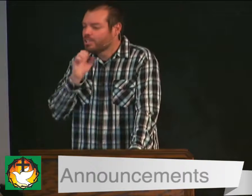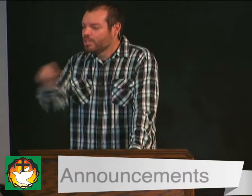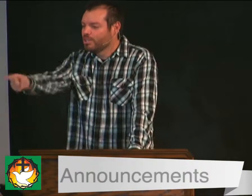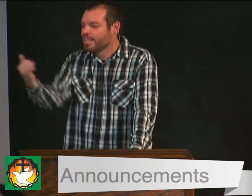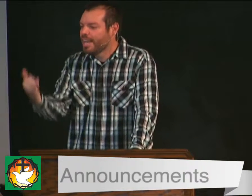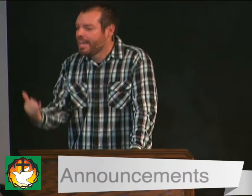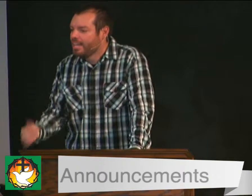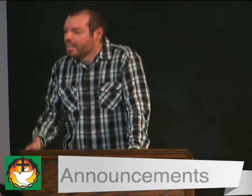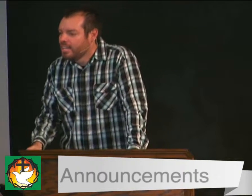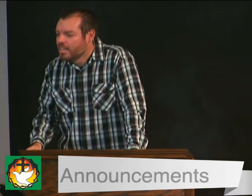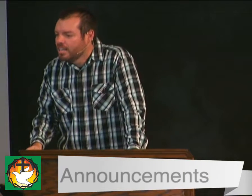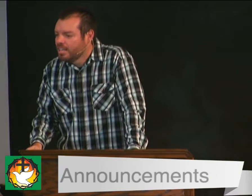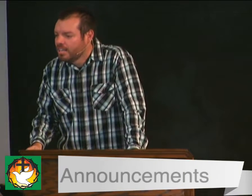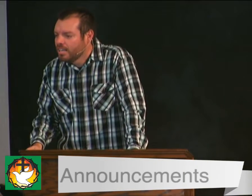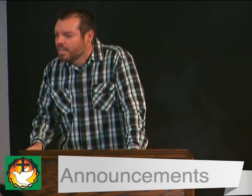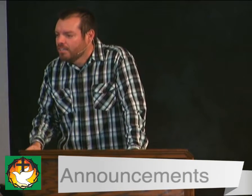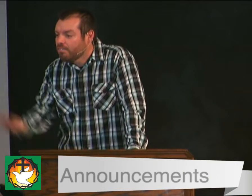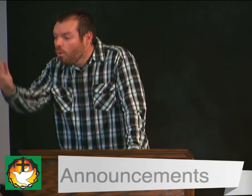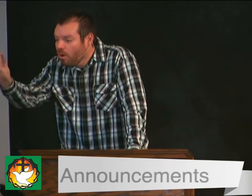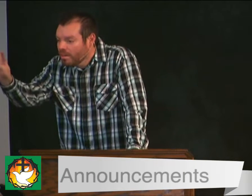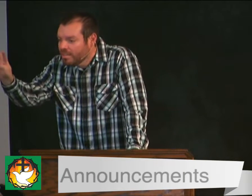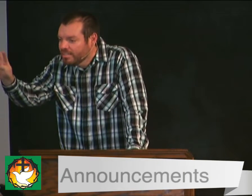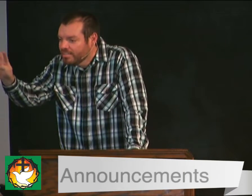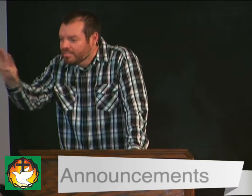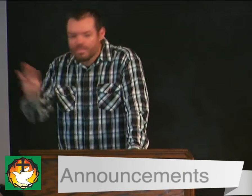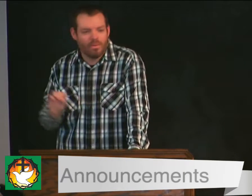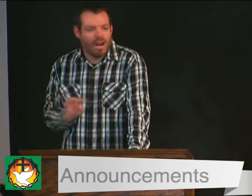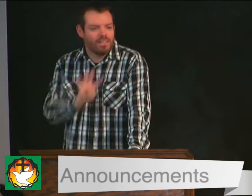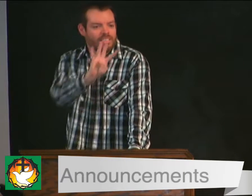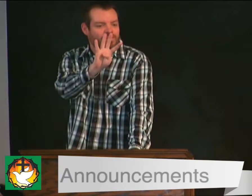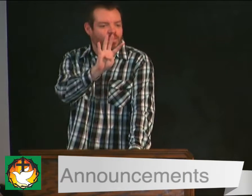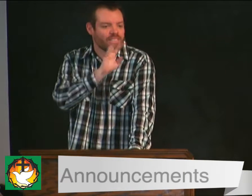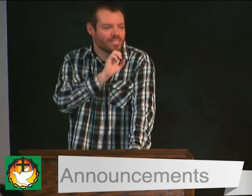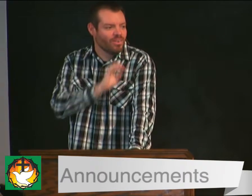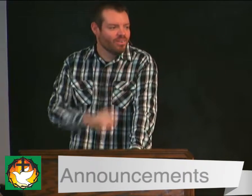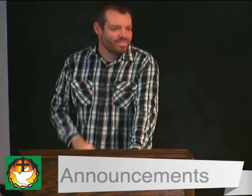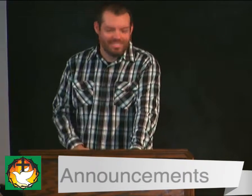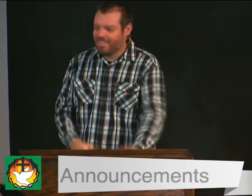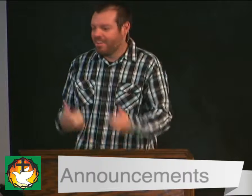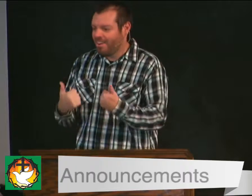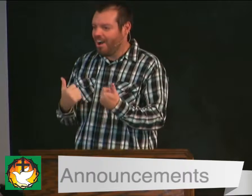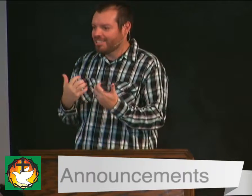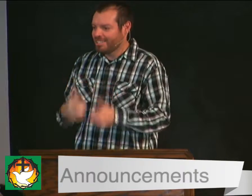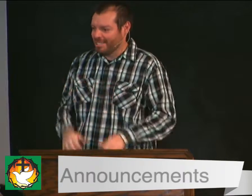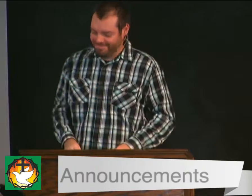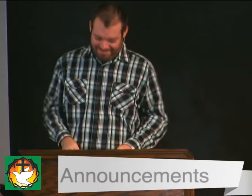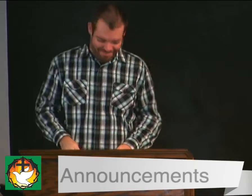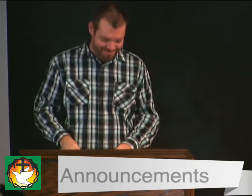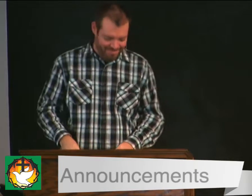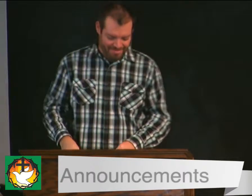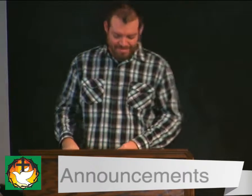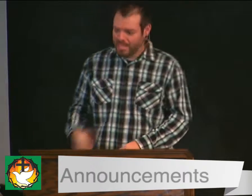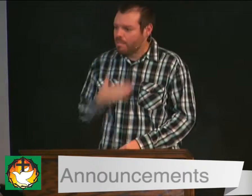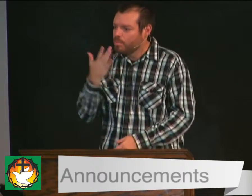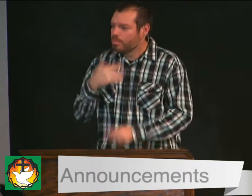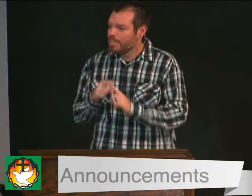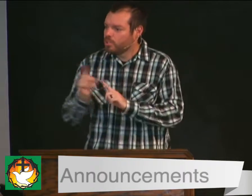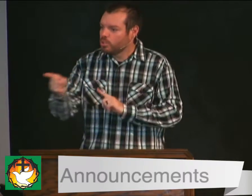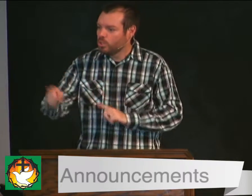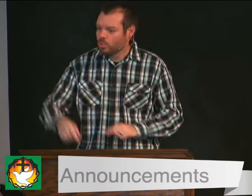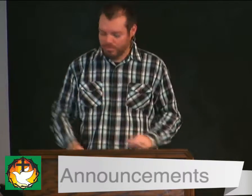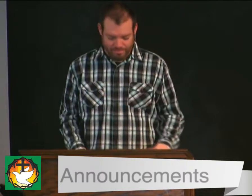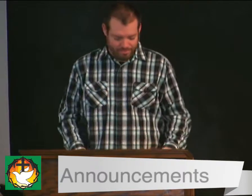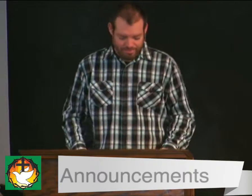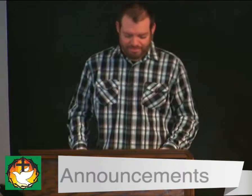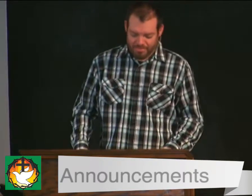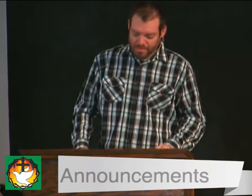How old are you today? 4? Wow, he's 4 years old. Awesome. Happy birthday to